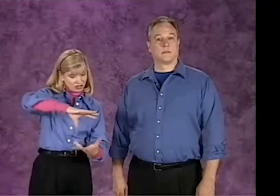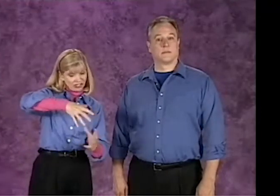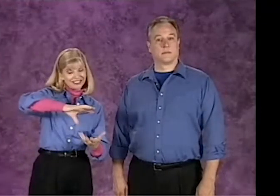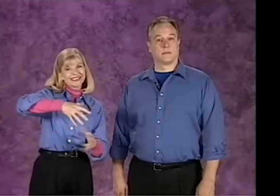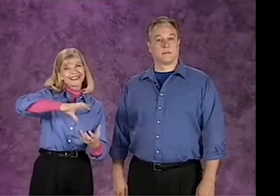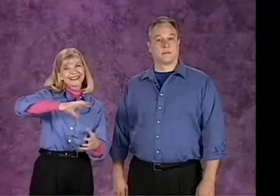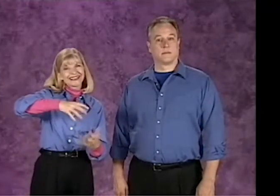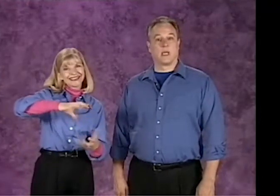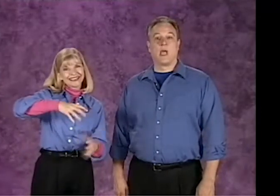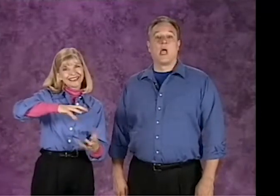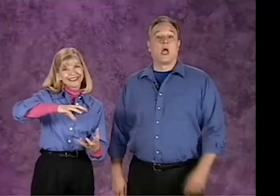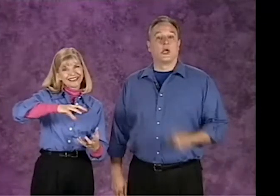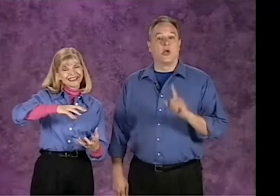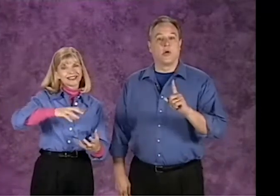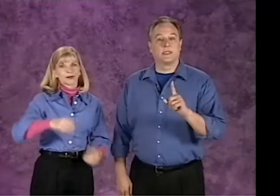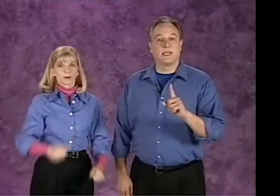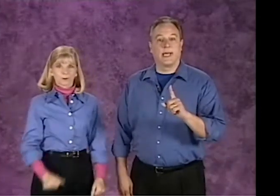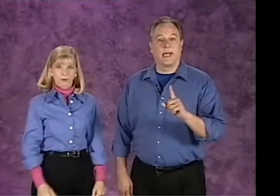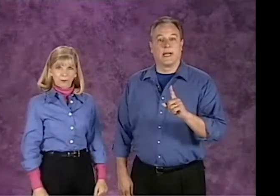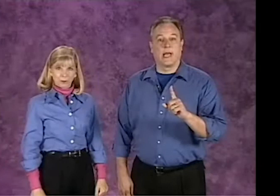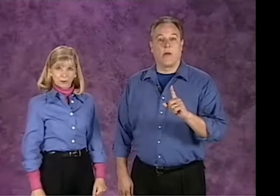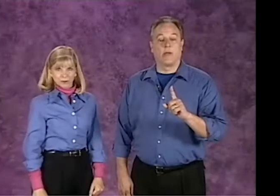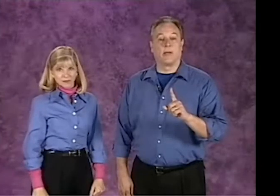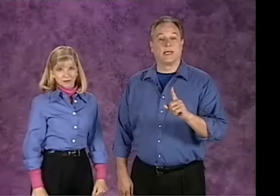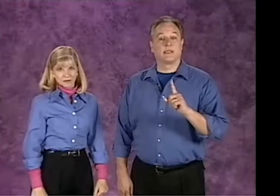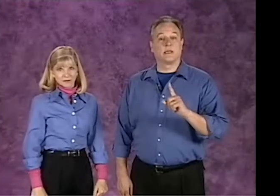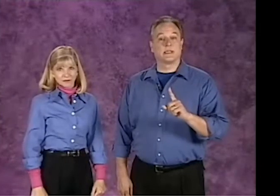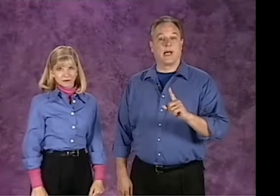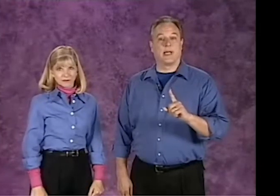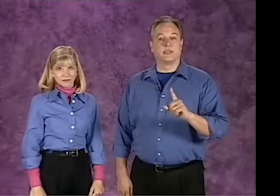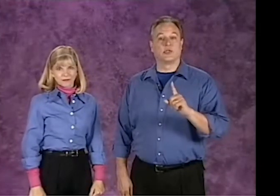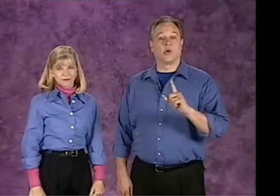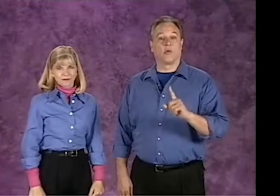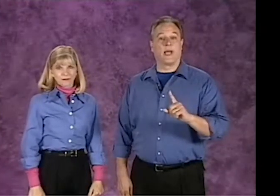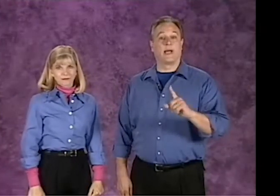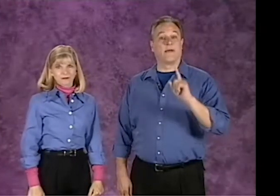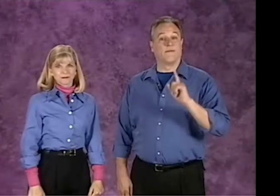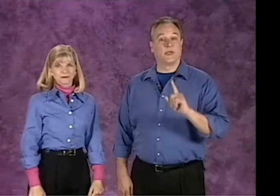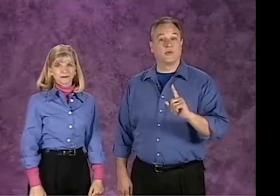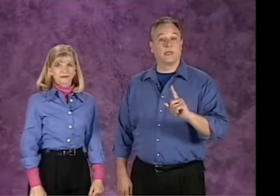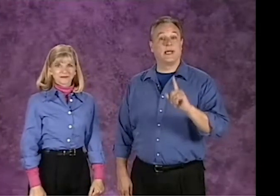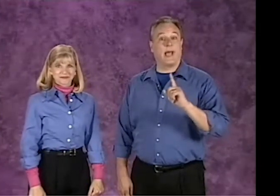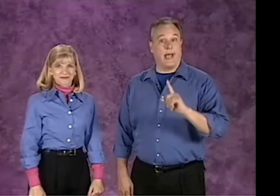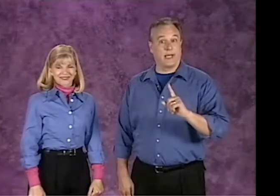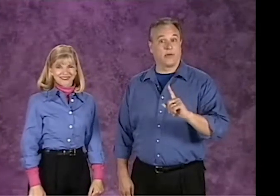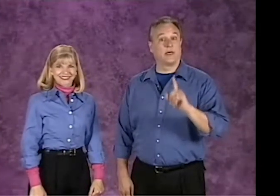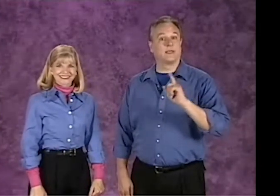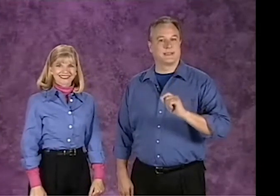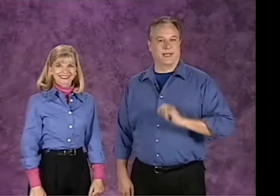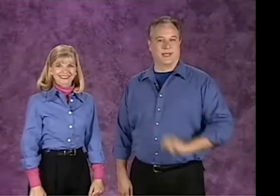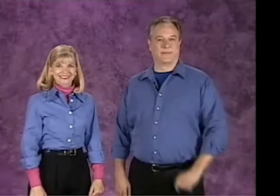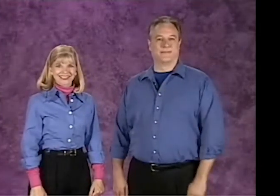machine. Notice again how we place our signs to create a visually accurate scene.